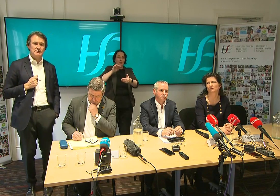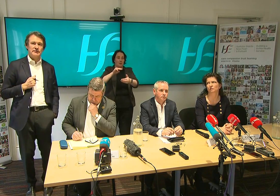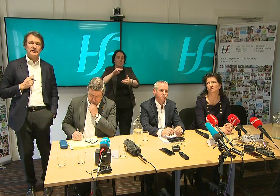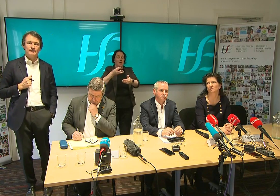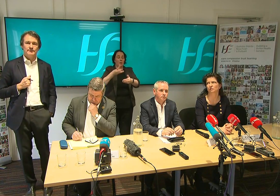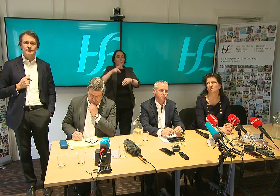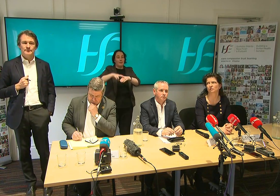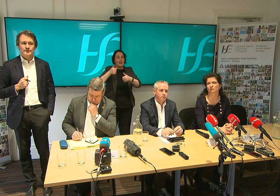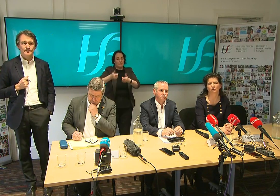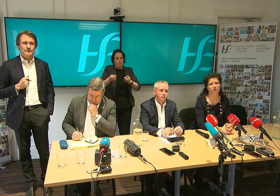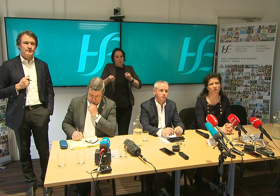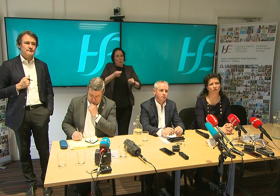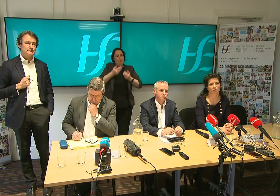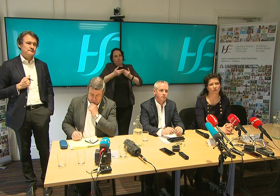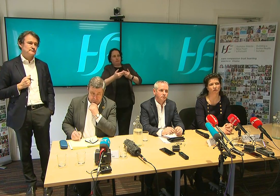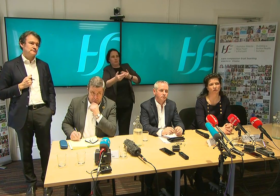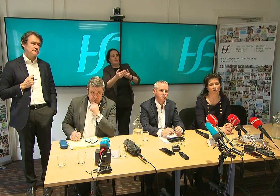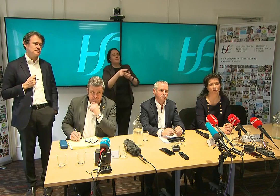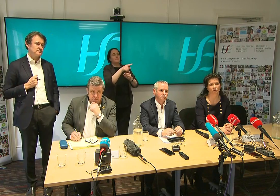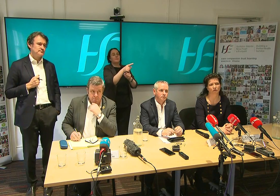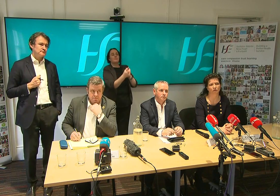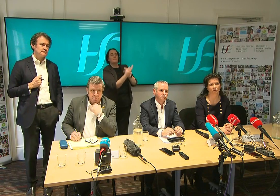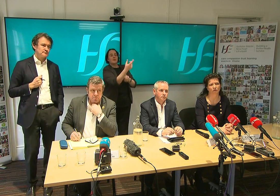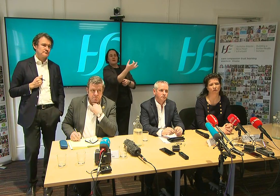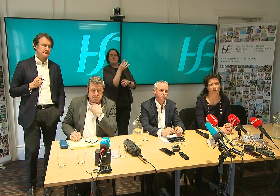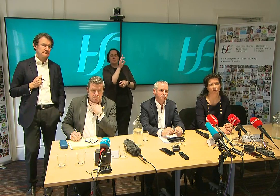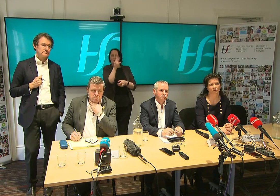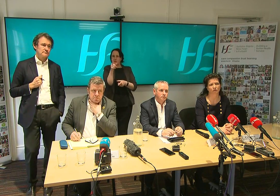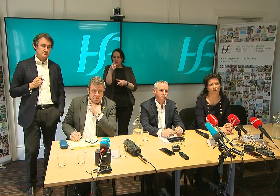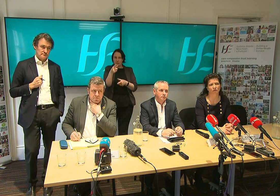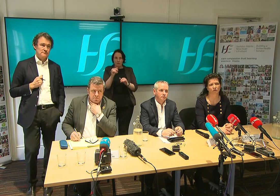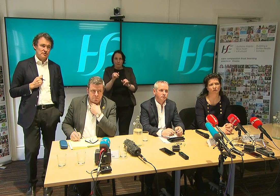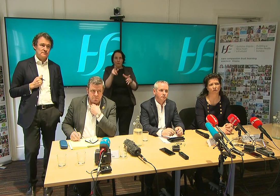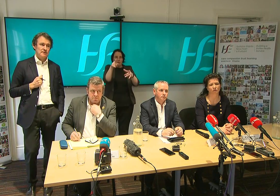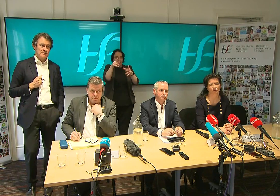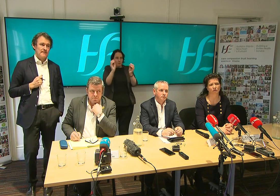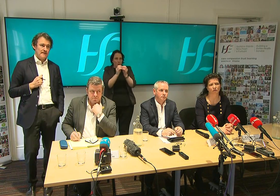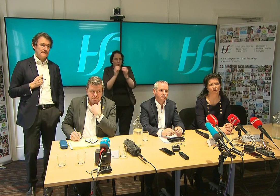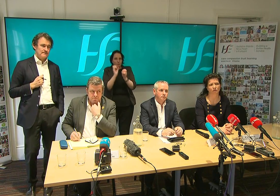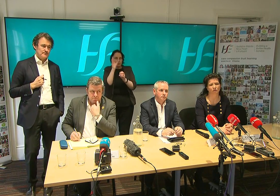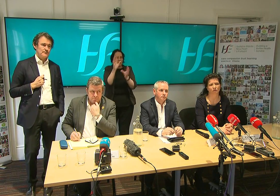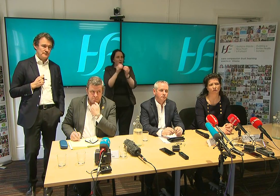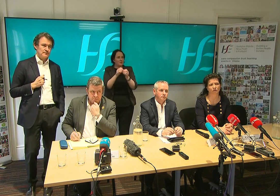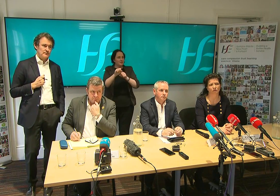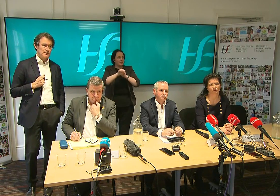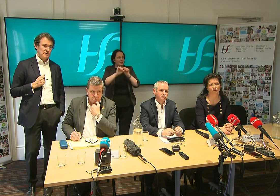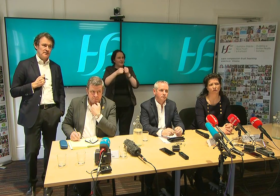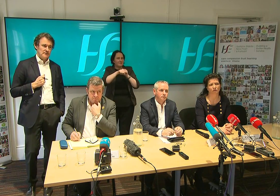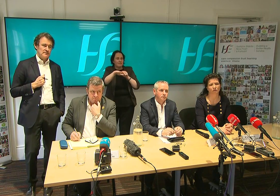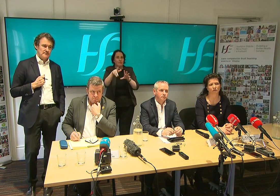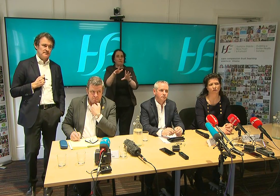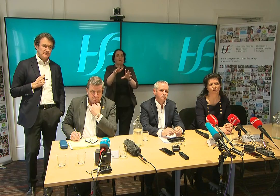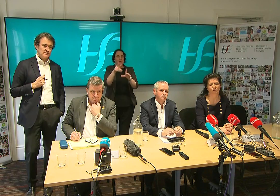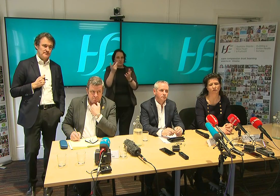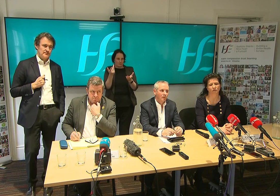position to deal with it. Paul, you spoke there about the inappropriate postings. Are these coming from like just members of the public or this healthcare people that you